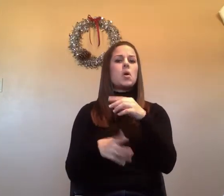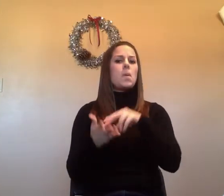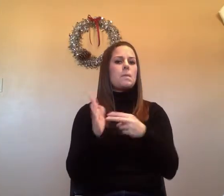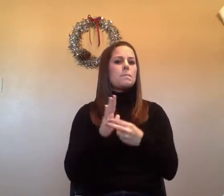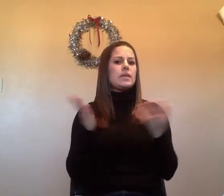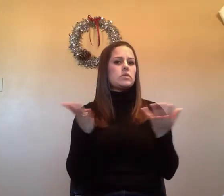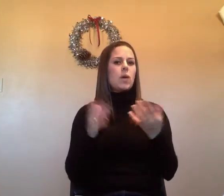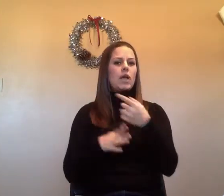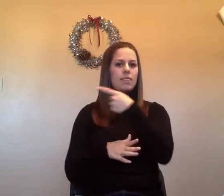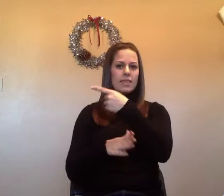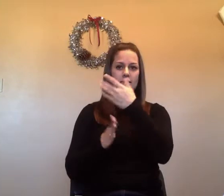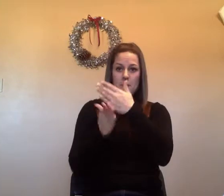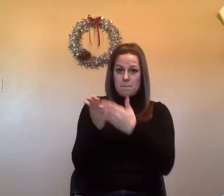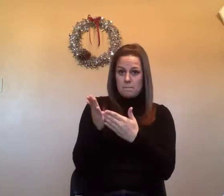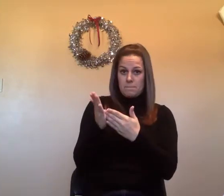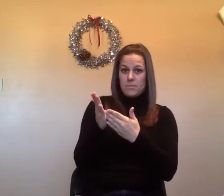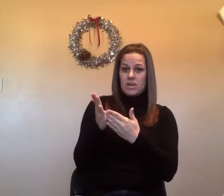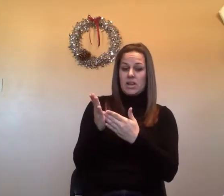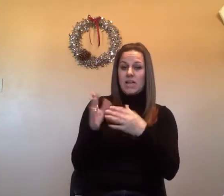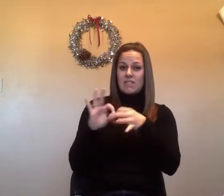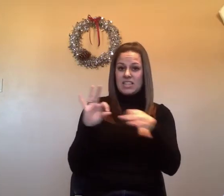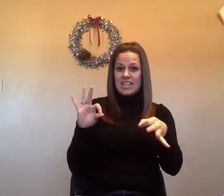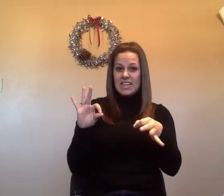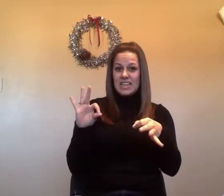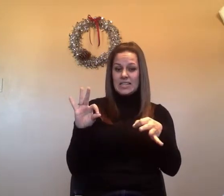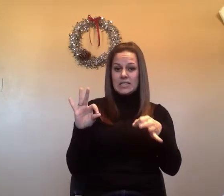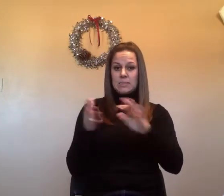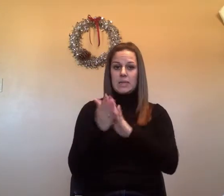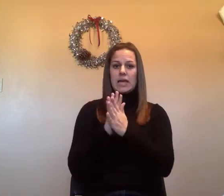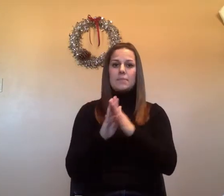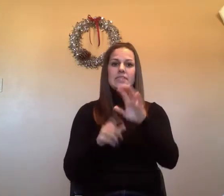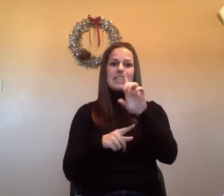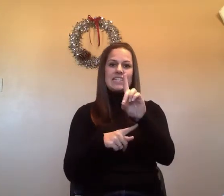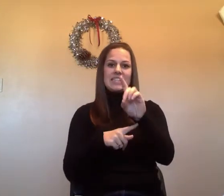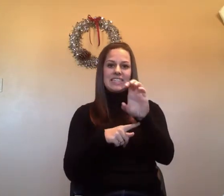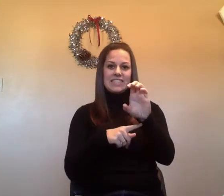DC. So I'm going to underline this part of the sentence twice.